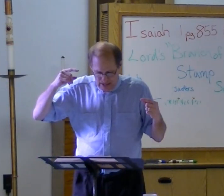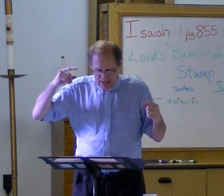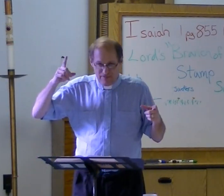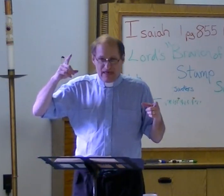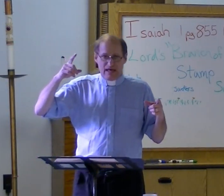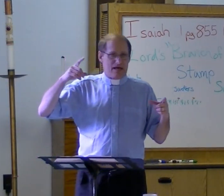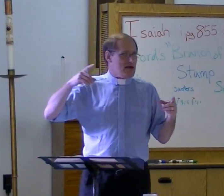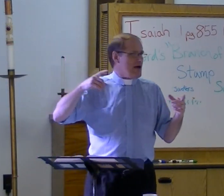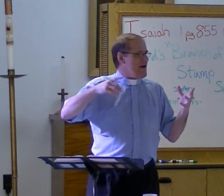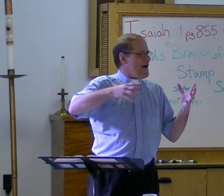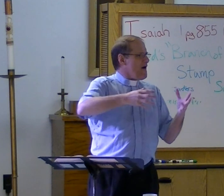the